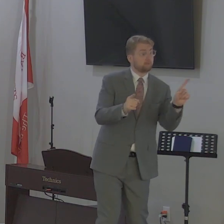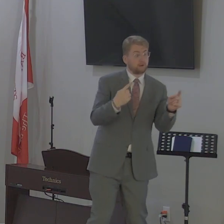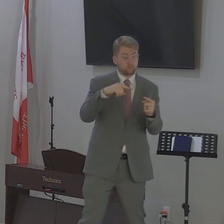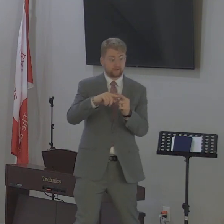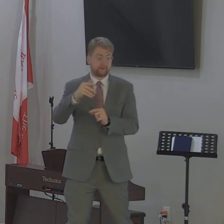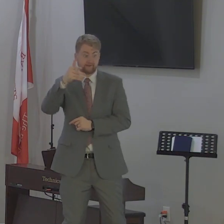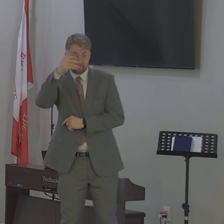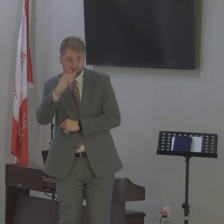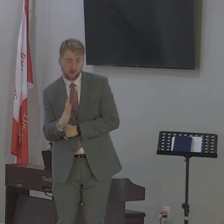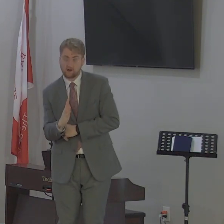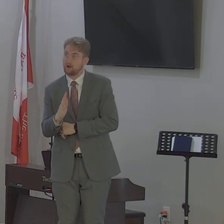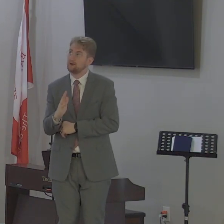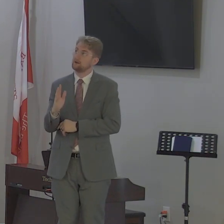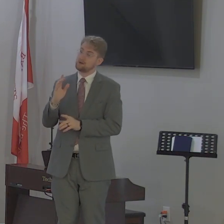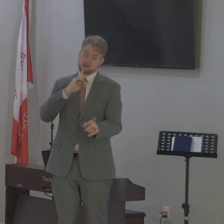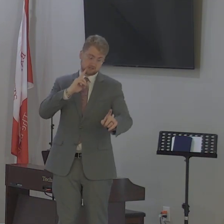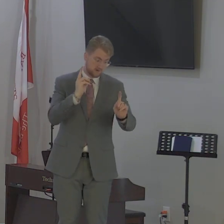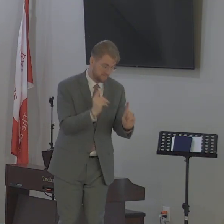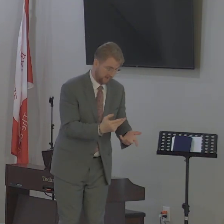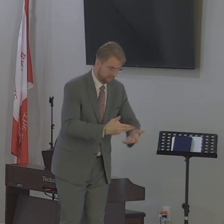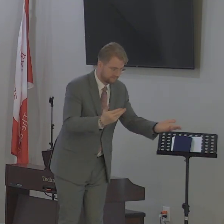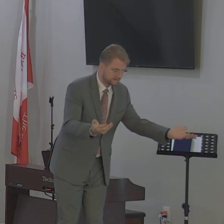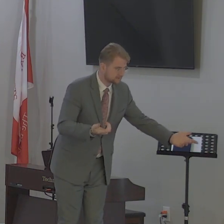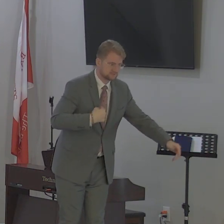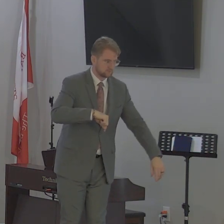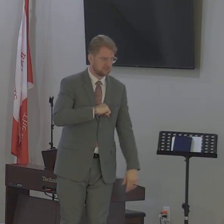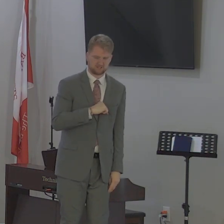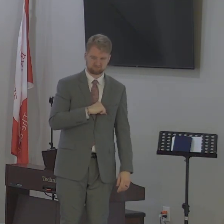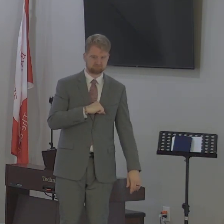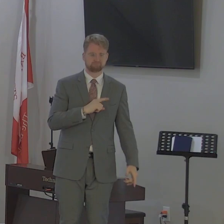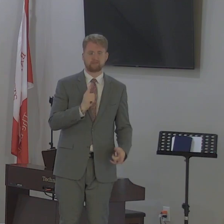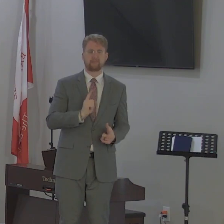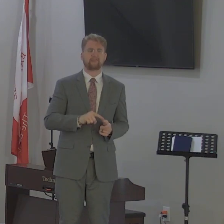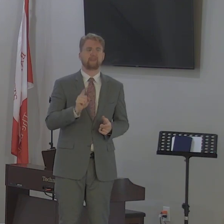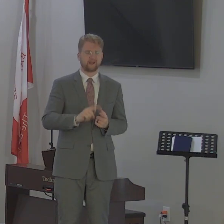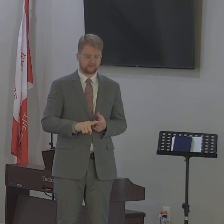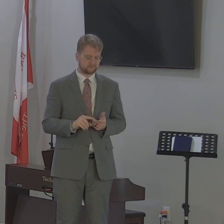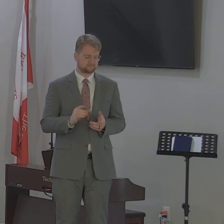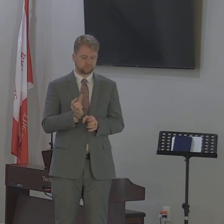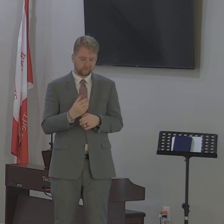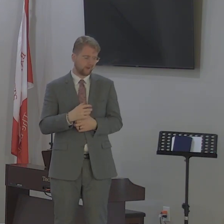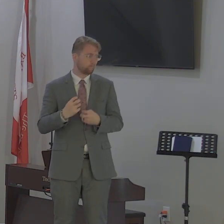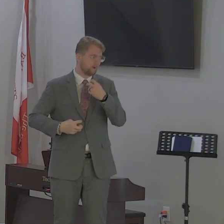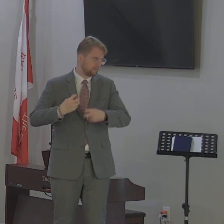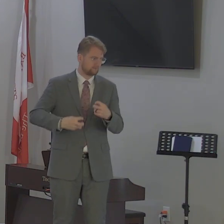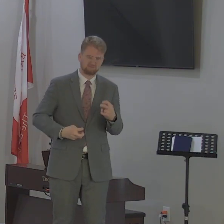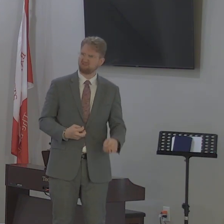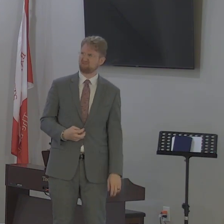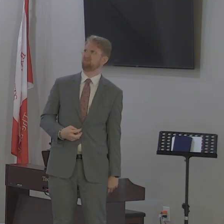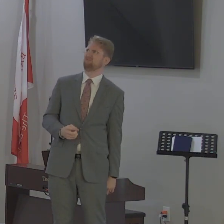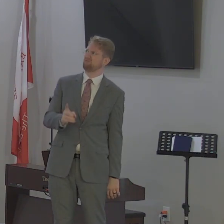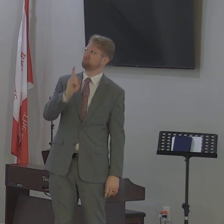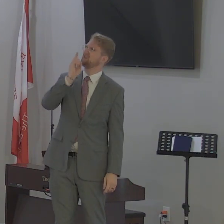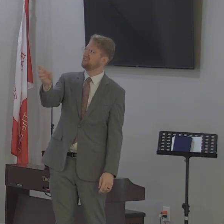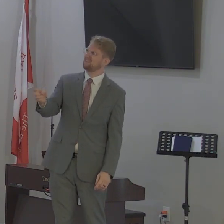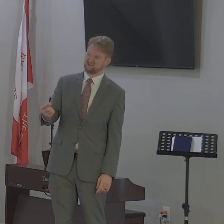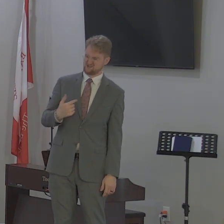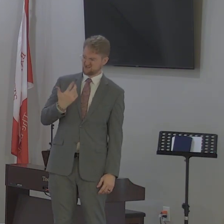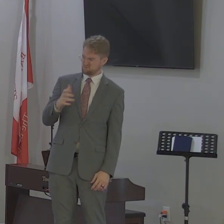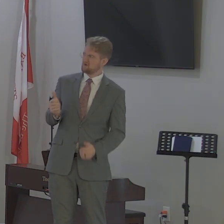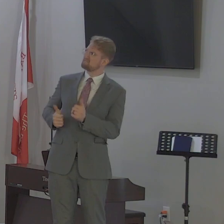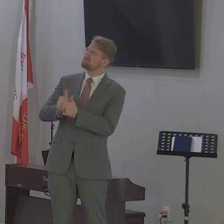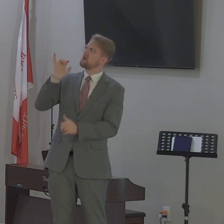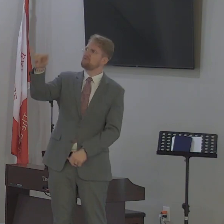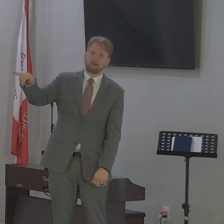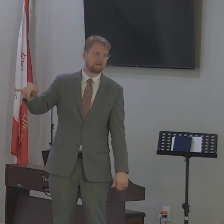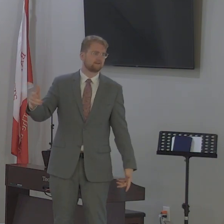dealing with this. So there are limitations to our freedom. Liberty is not to be used for the occasion of our flesh, he